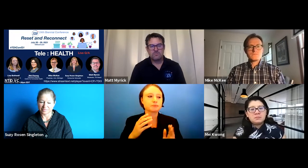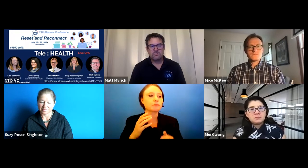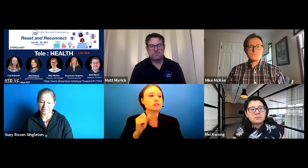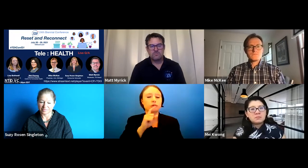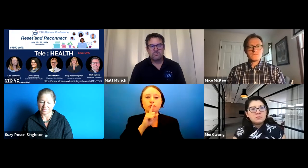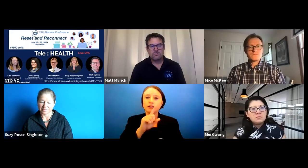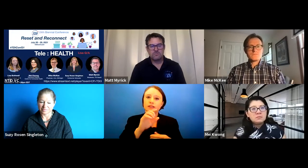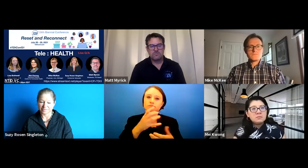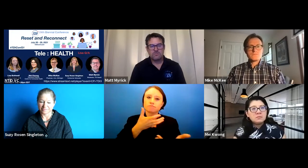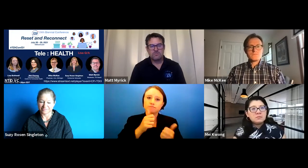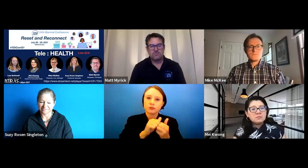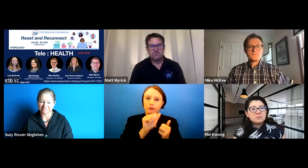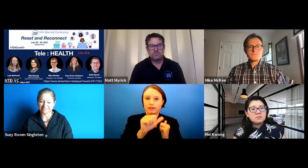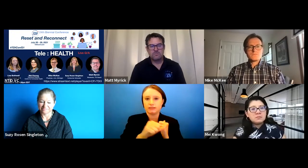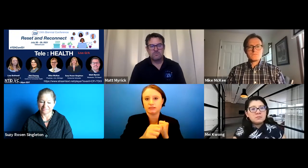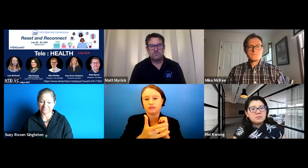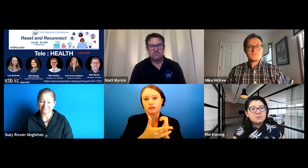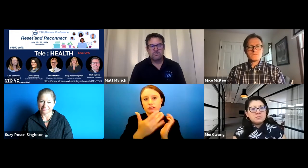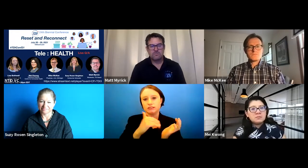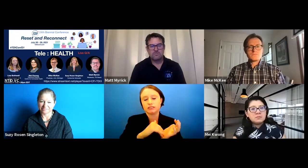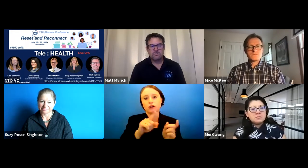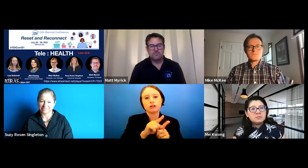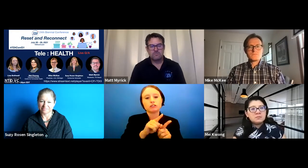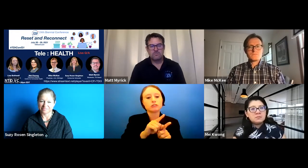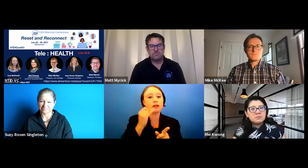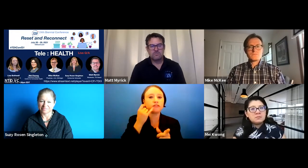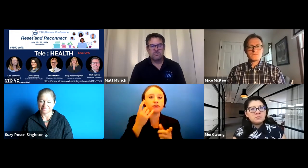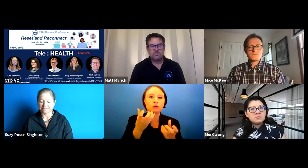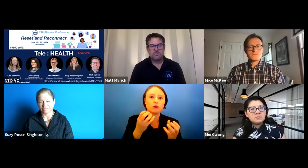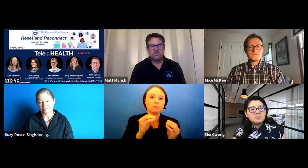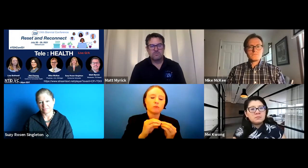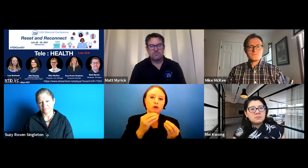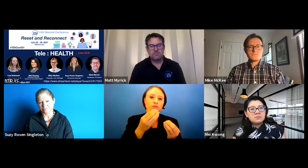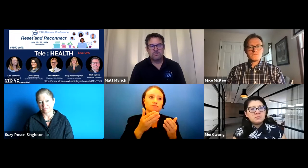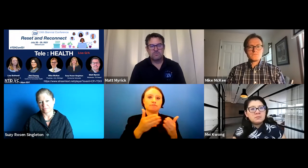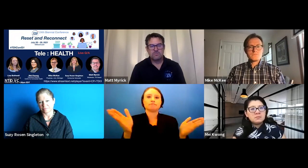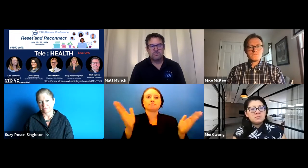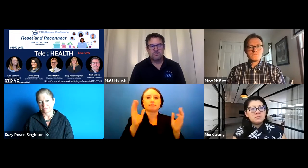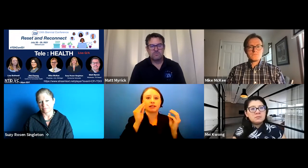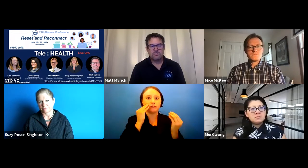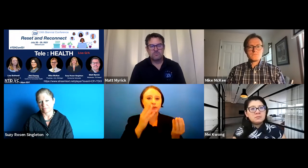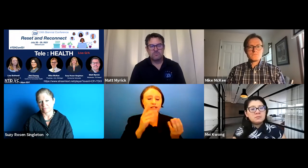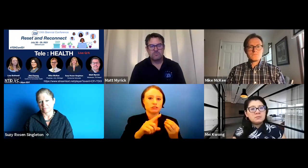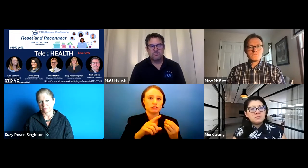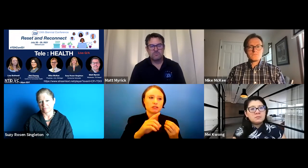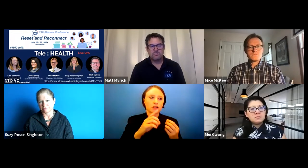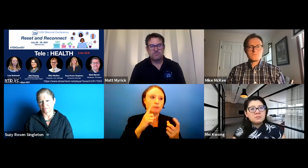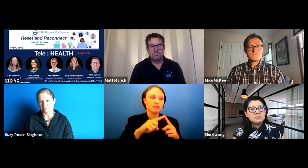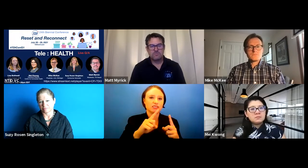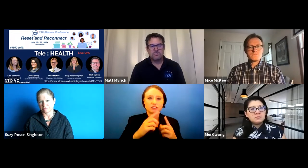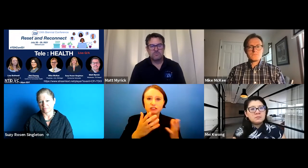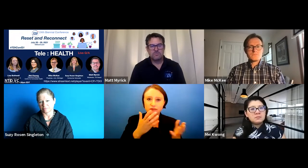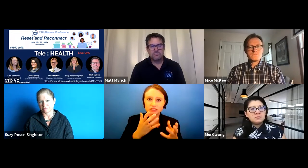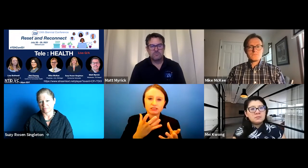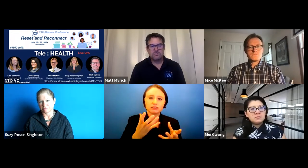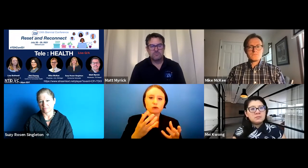technology devices, but it would depend on their policies. So really, I want you to interact with AT device centers